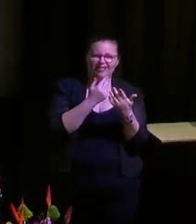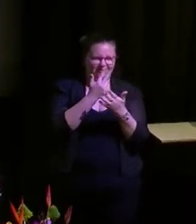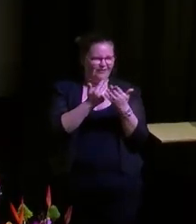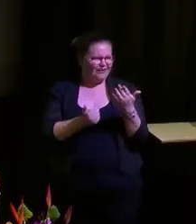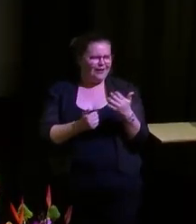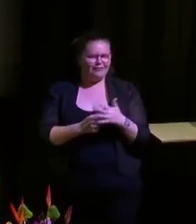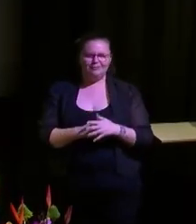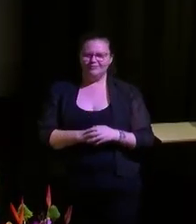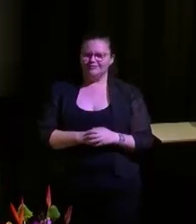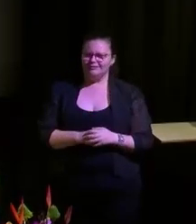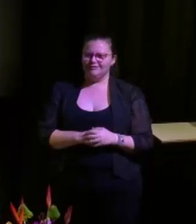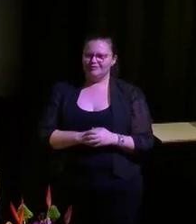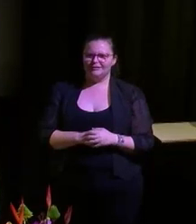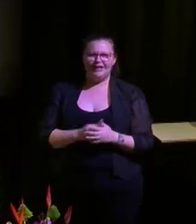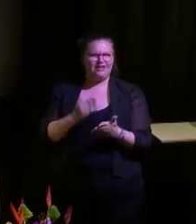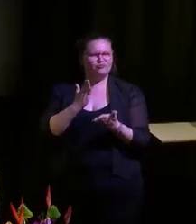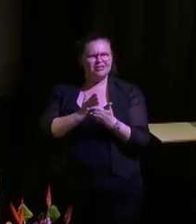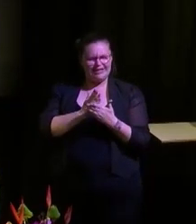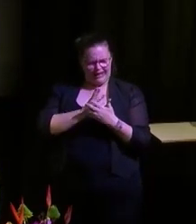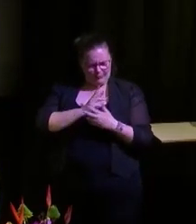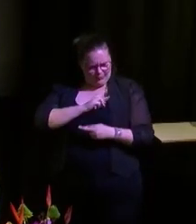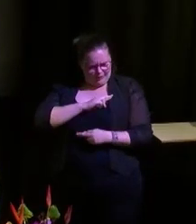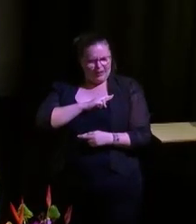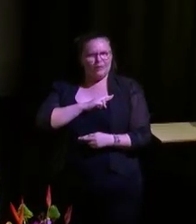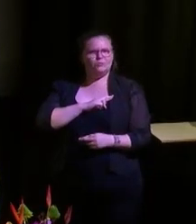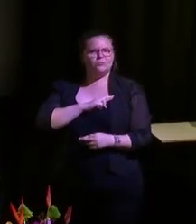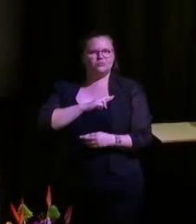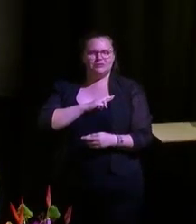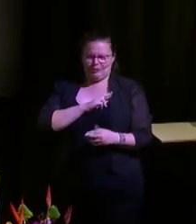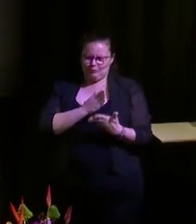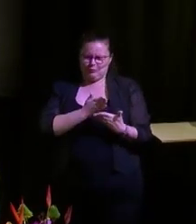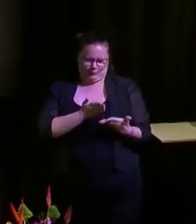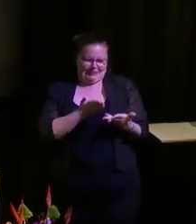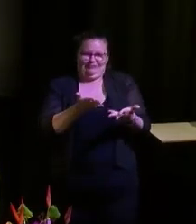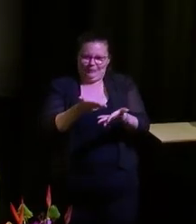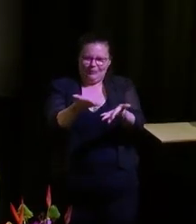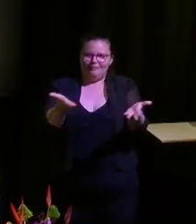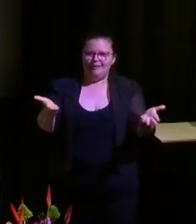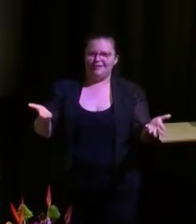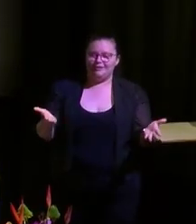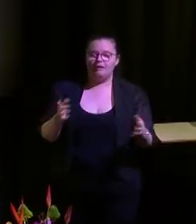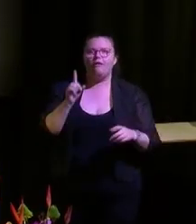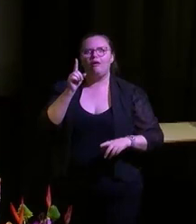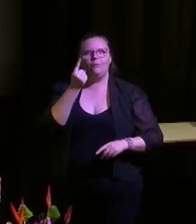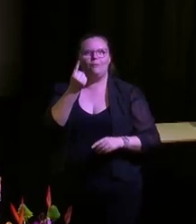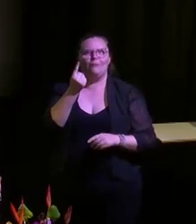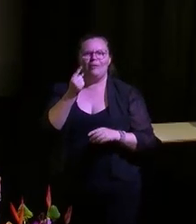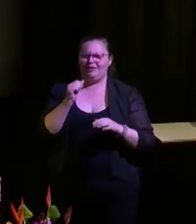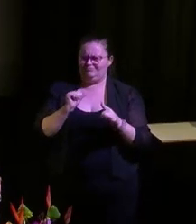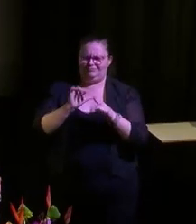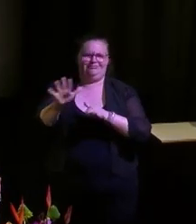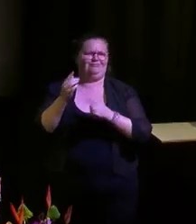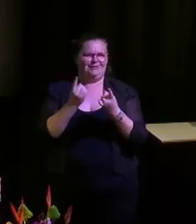because they're right from close to you, and then giving them out to the public, really. Oh, but one of the really